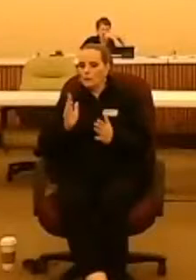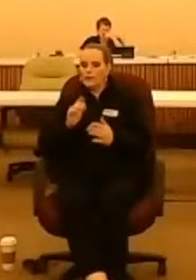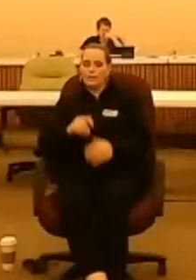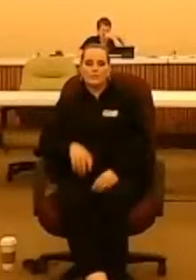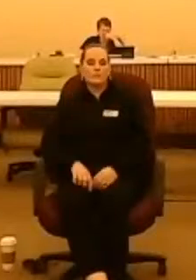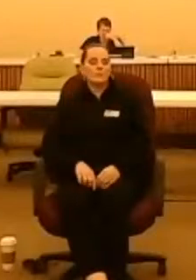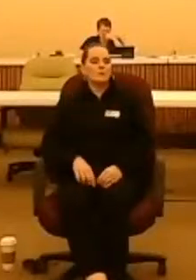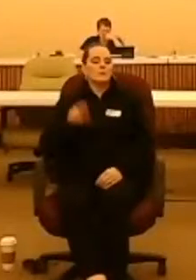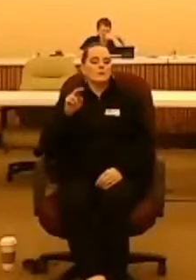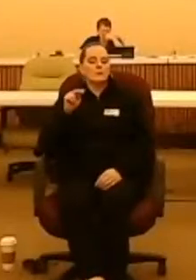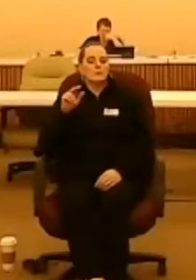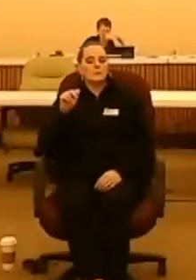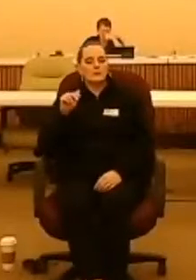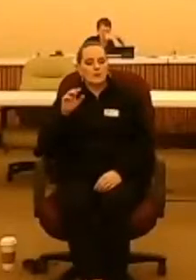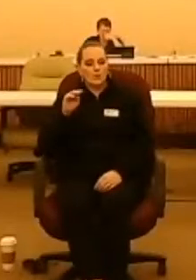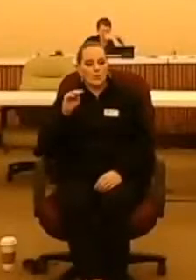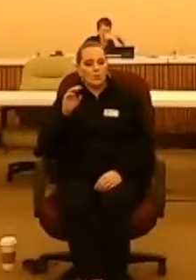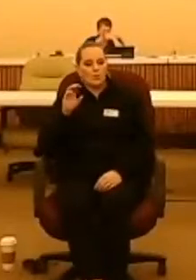Naomi?